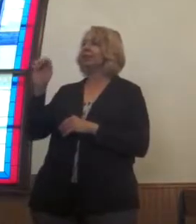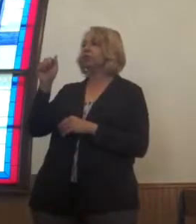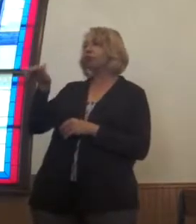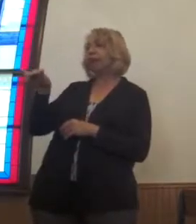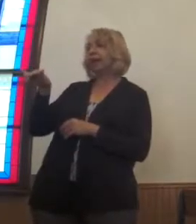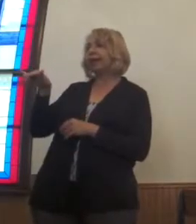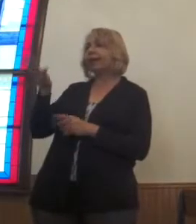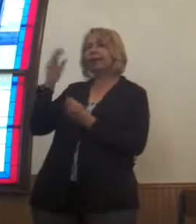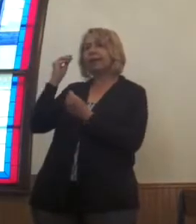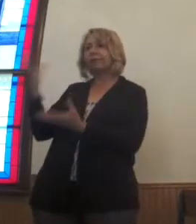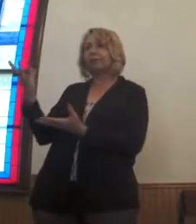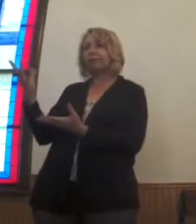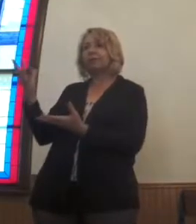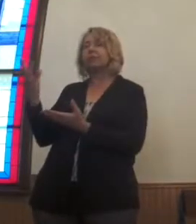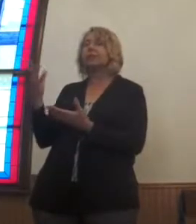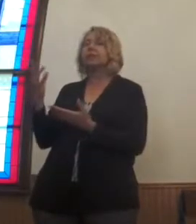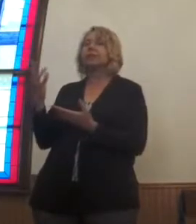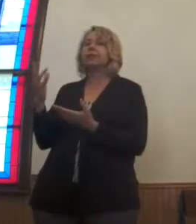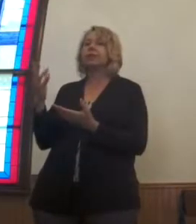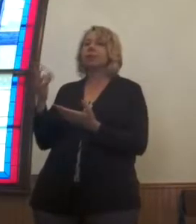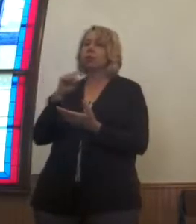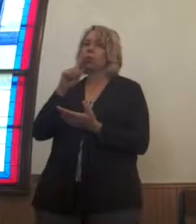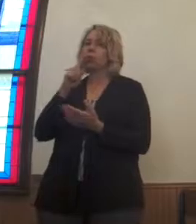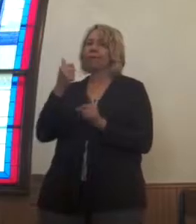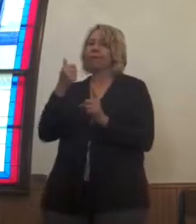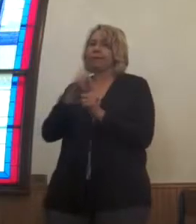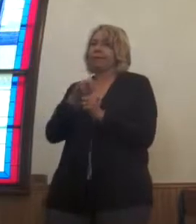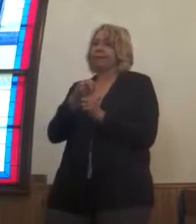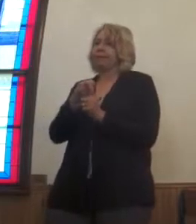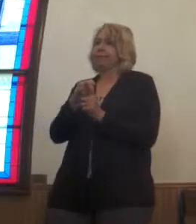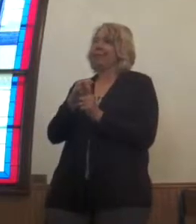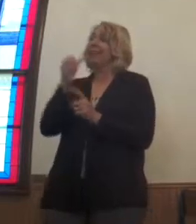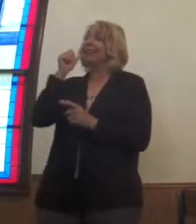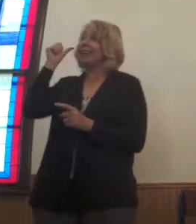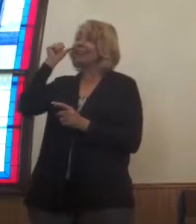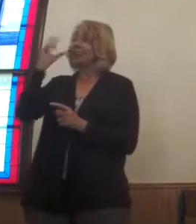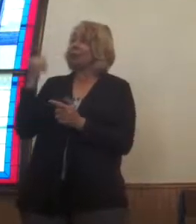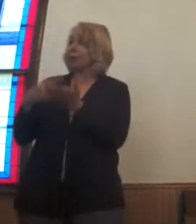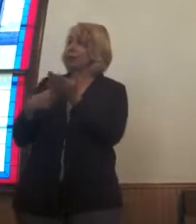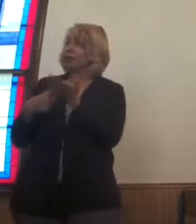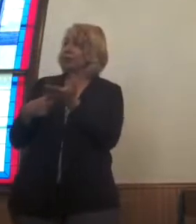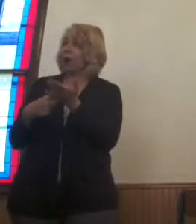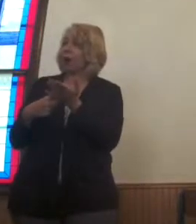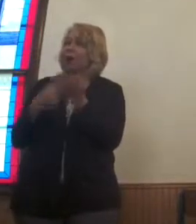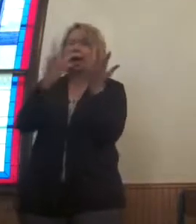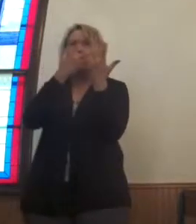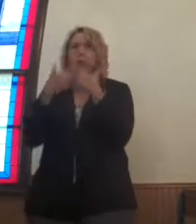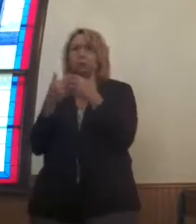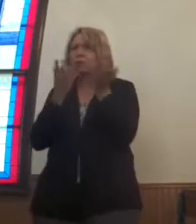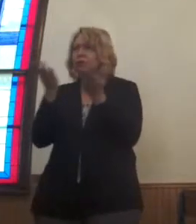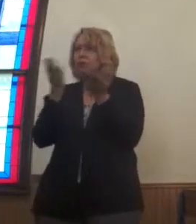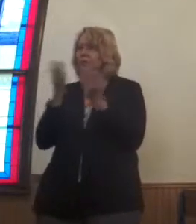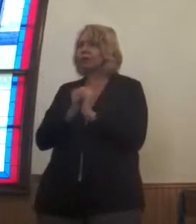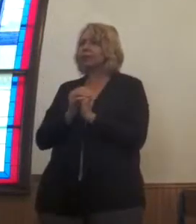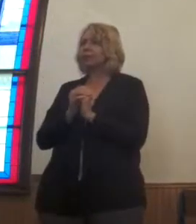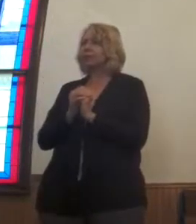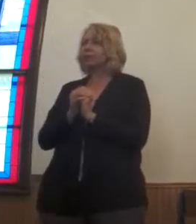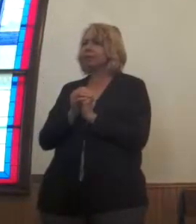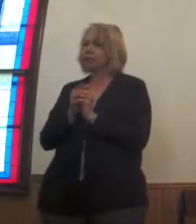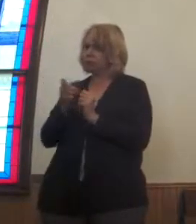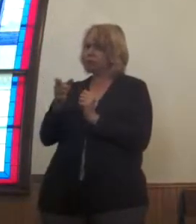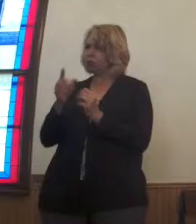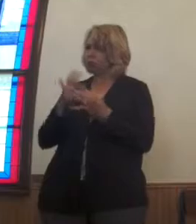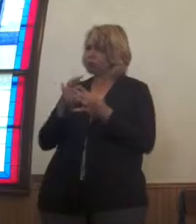information, it resonated. It just all came together. And then yesterday when we were talking about it, she shared with us, as with me,